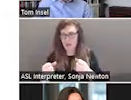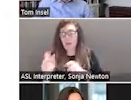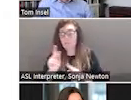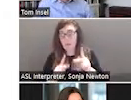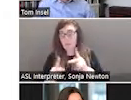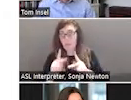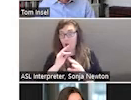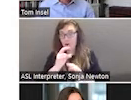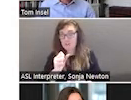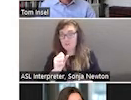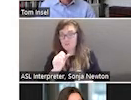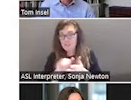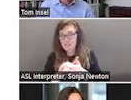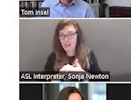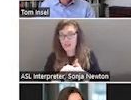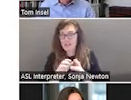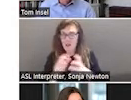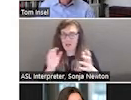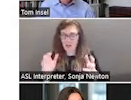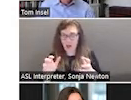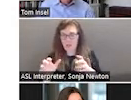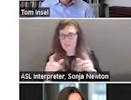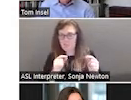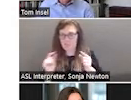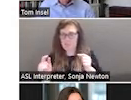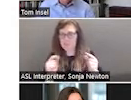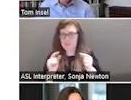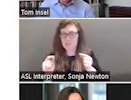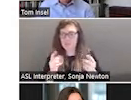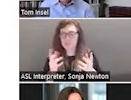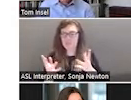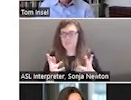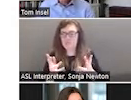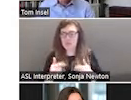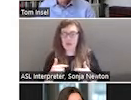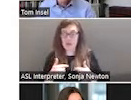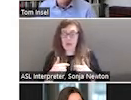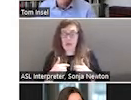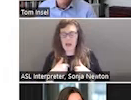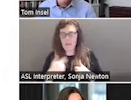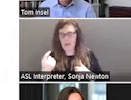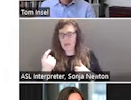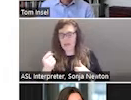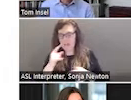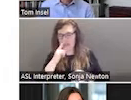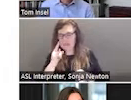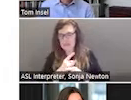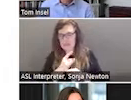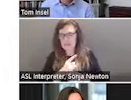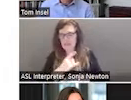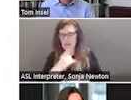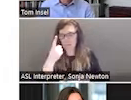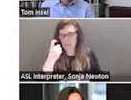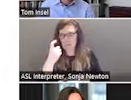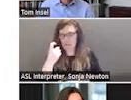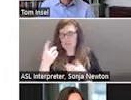course, there's a lot of activity in this space. And I have to confess, I'm a bit of a cynic, partly because I've been through this in both big companies